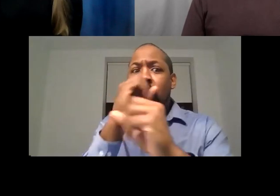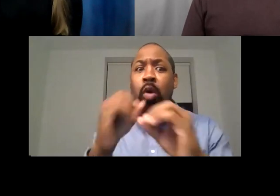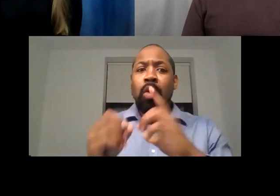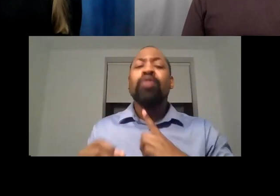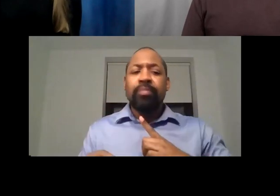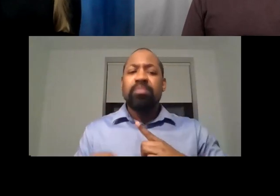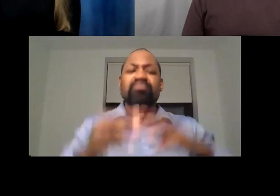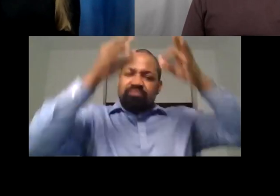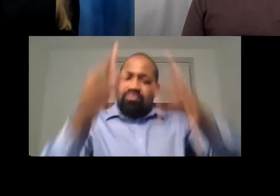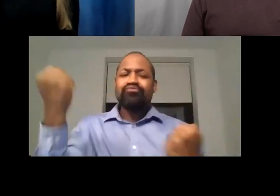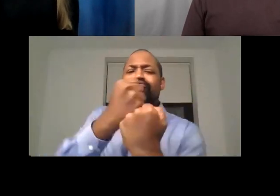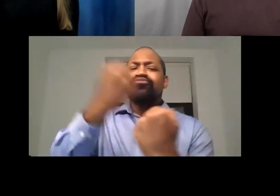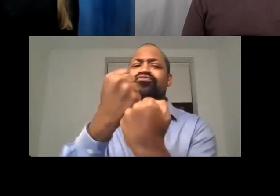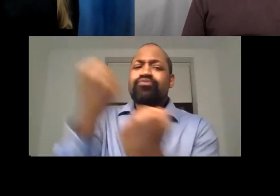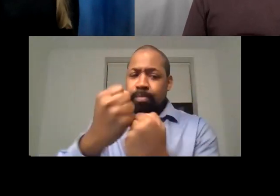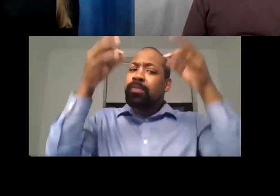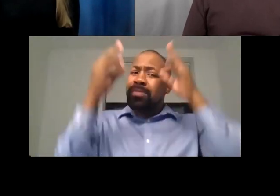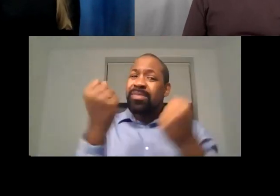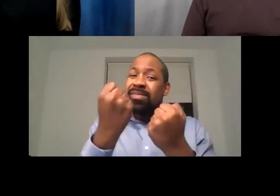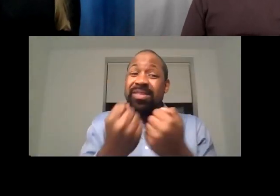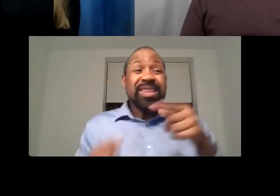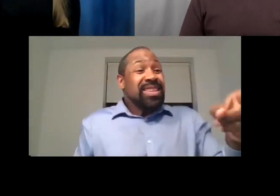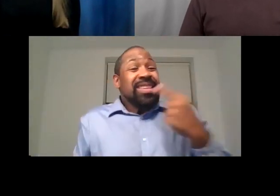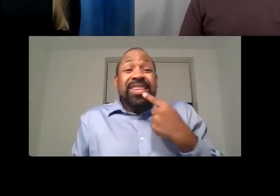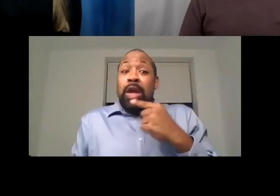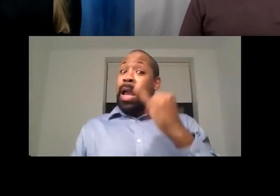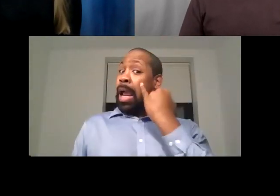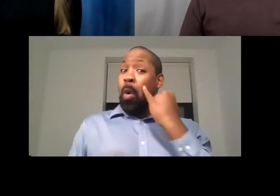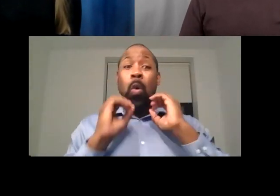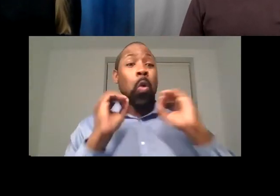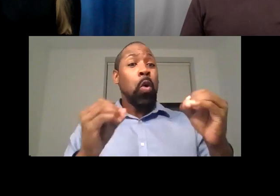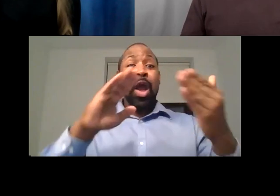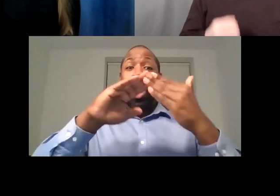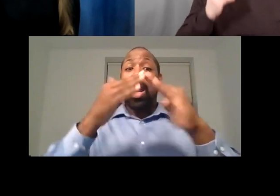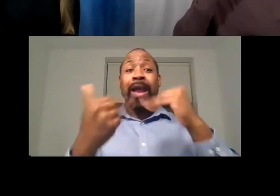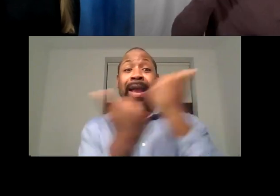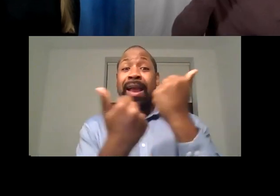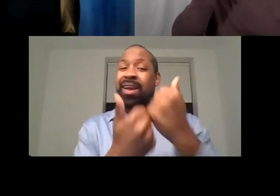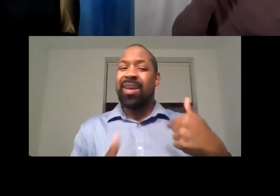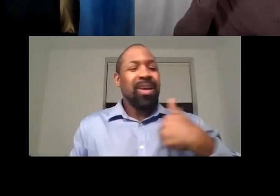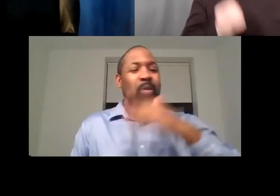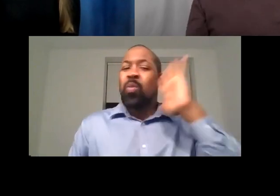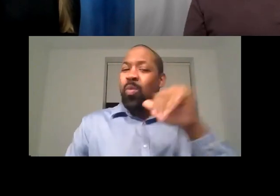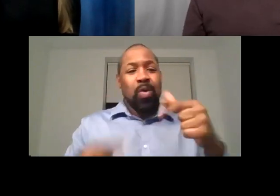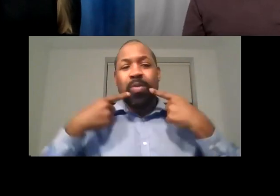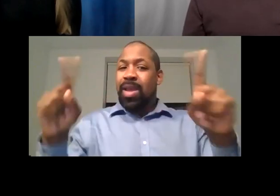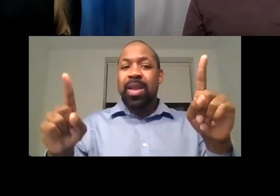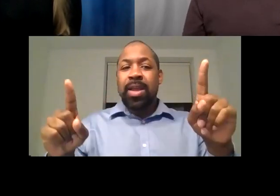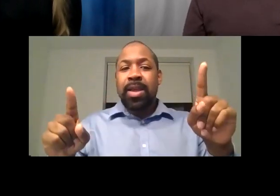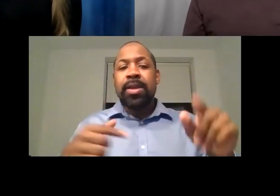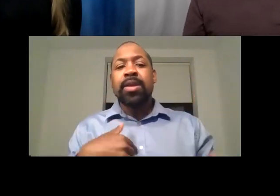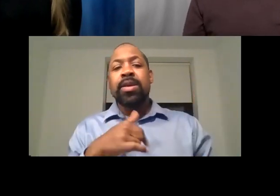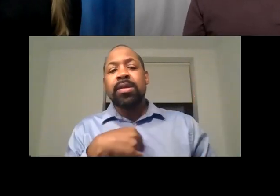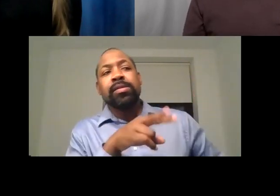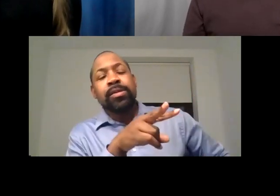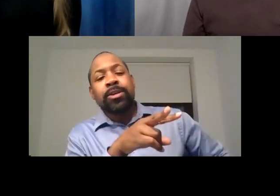amazed by the deafblind community. And then they say, okay, we see why we need to support you. And then their votes are there. But